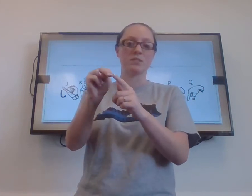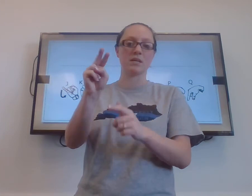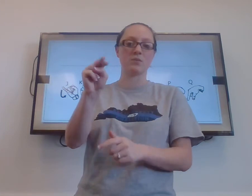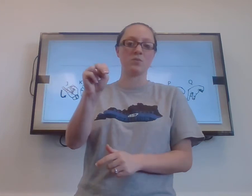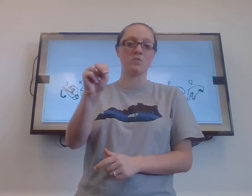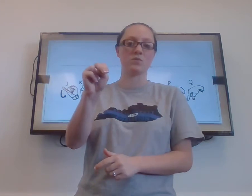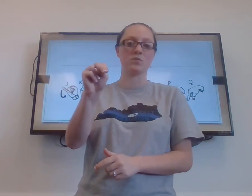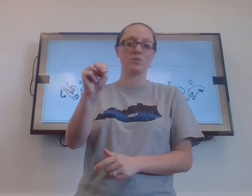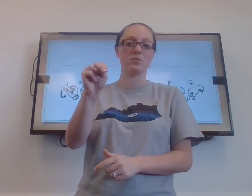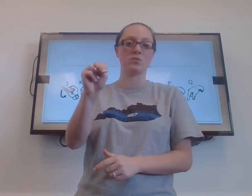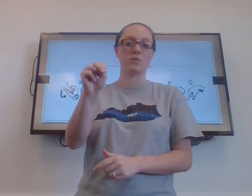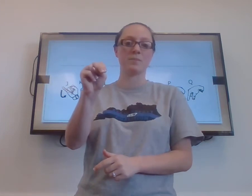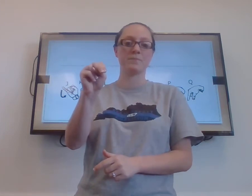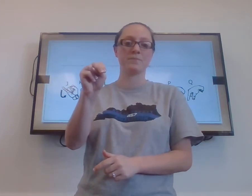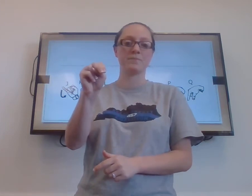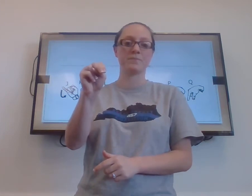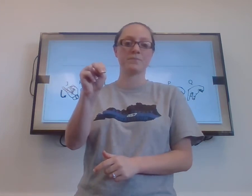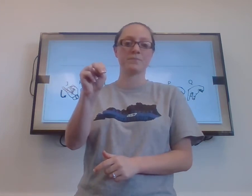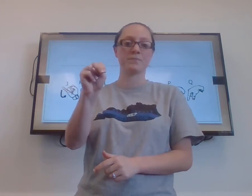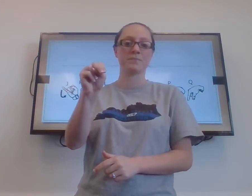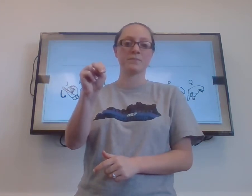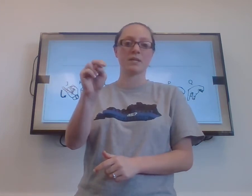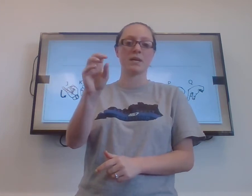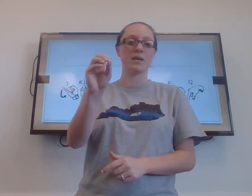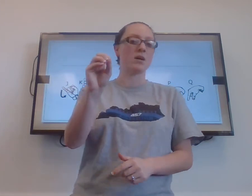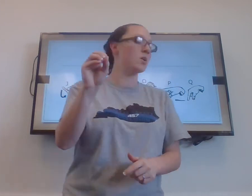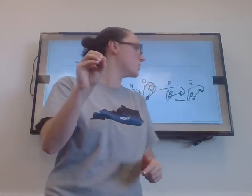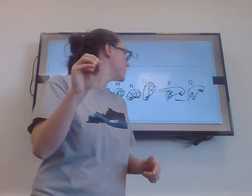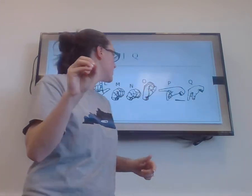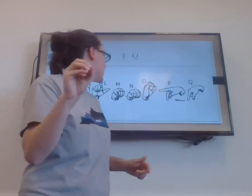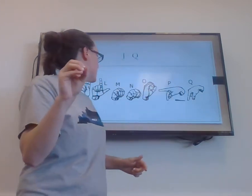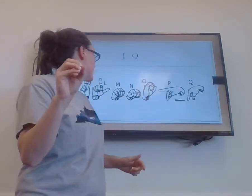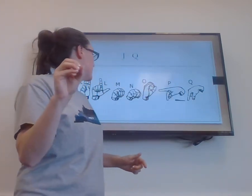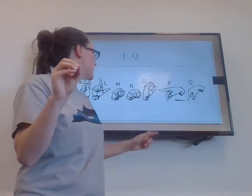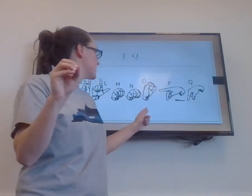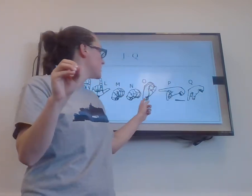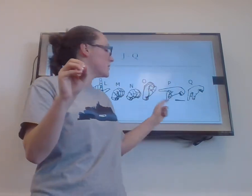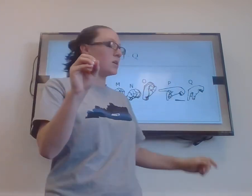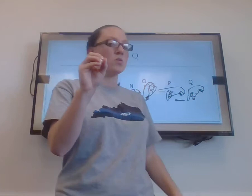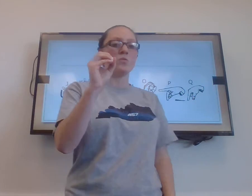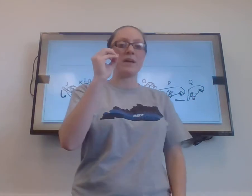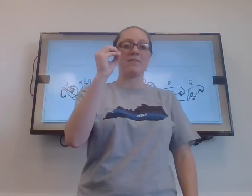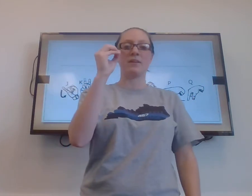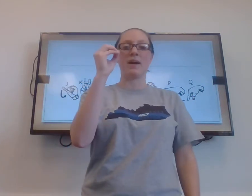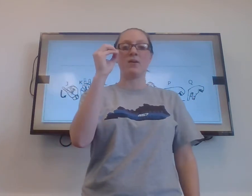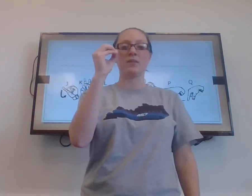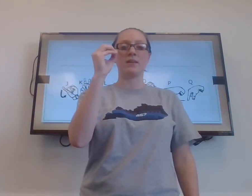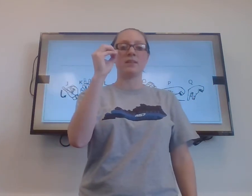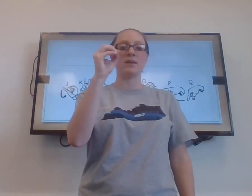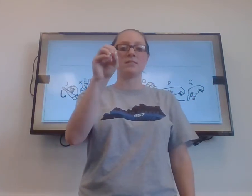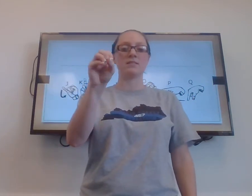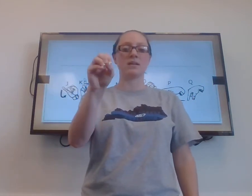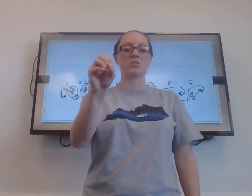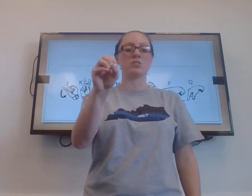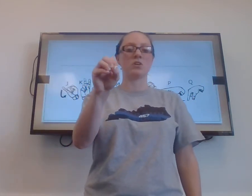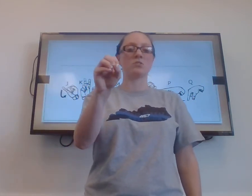second over your thumb. Okay, O, they have it out like this. It's actually turned